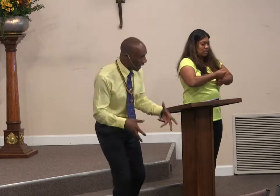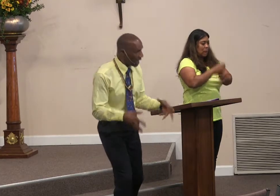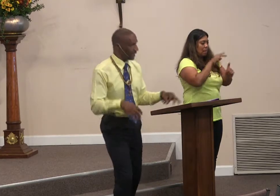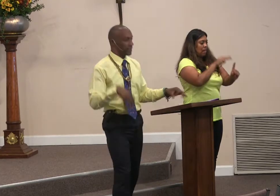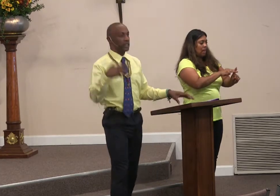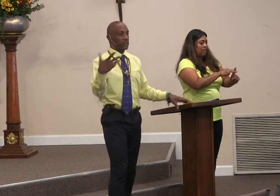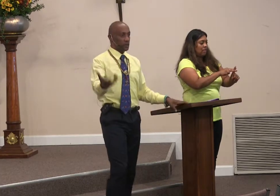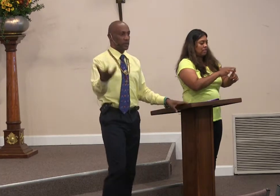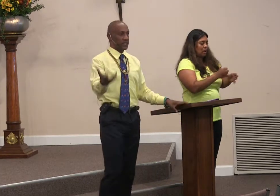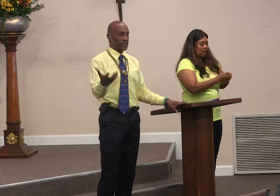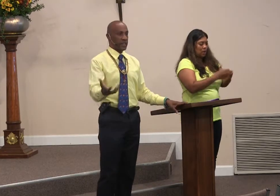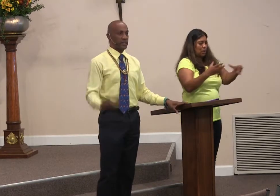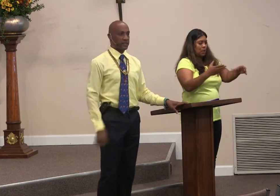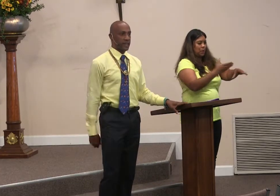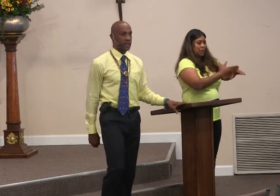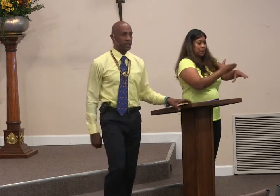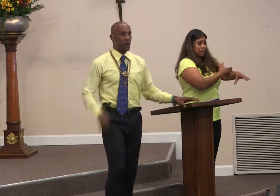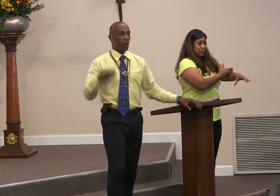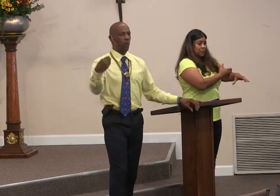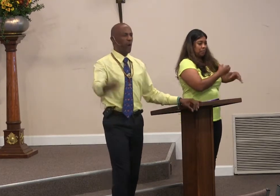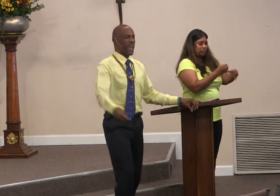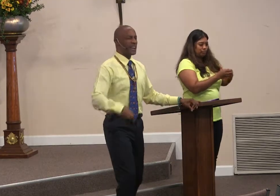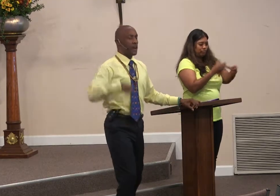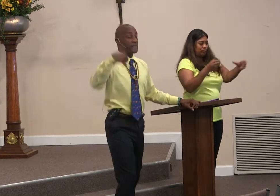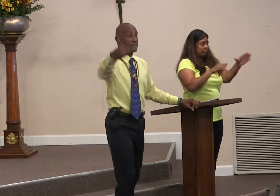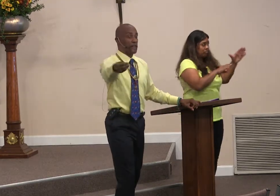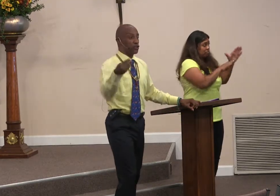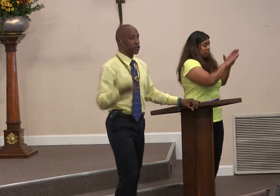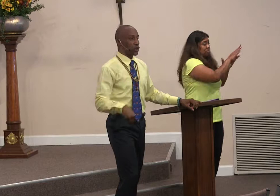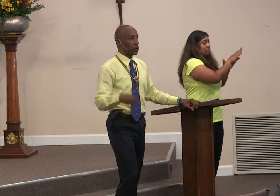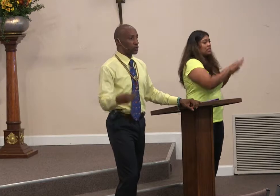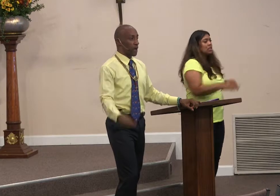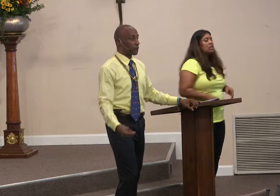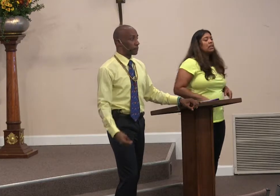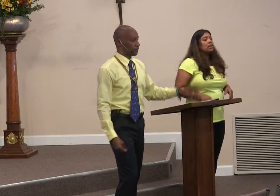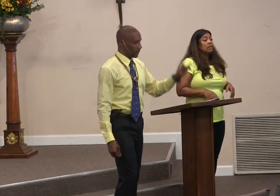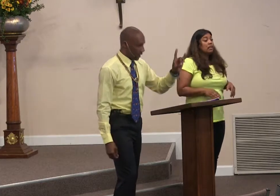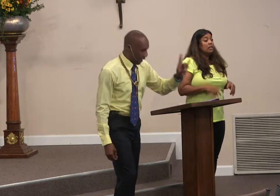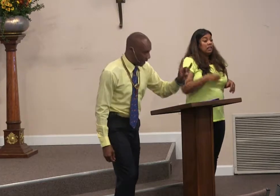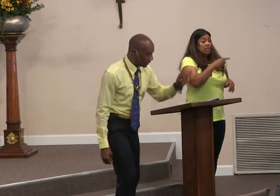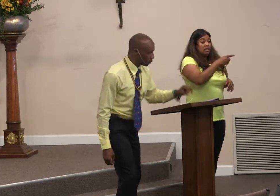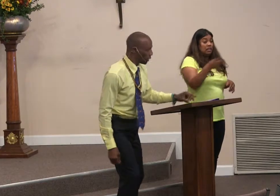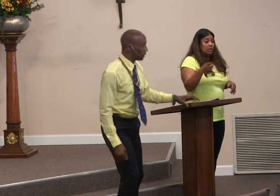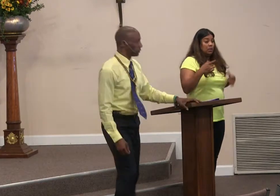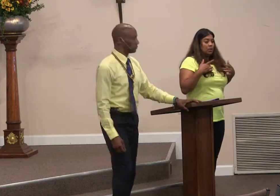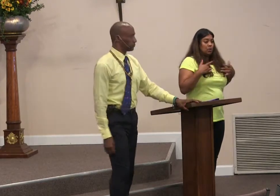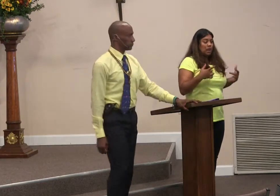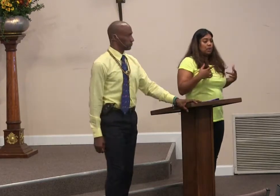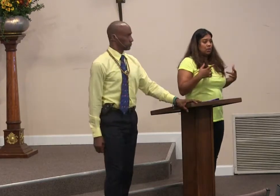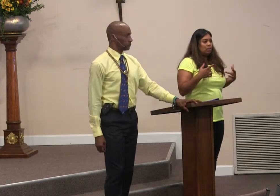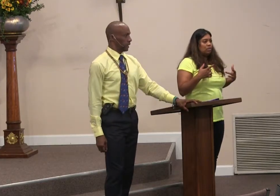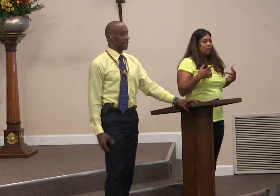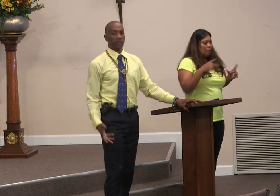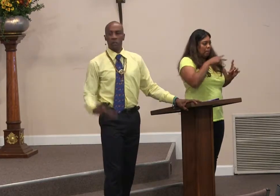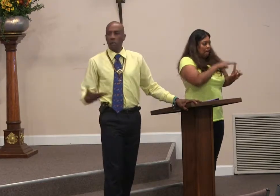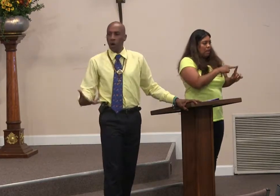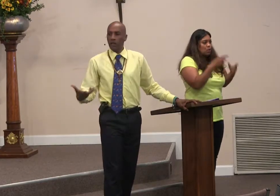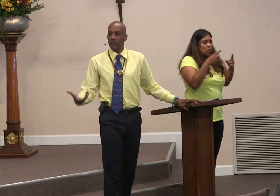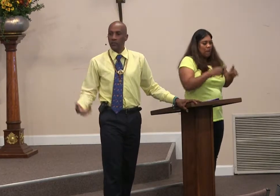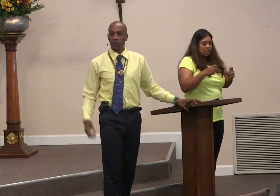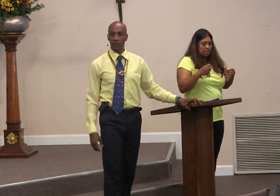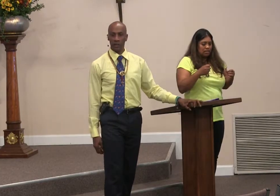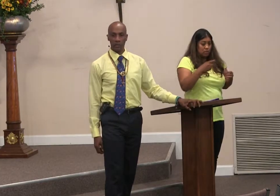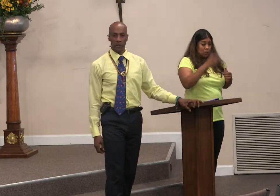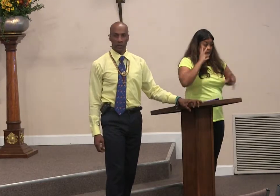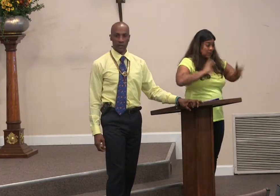you applying it to this thing that says, when fear shows up, and it will, it's part